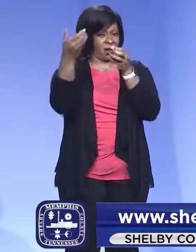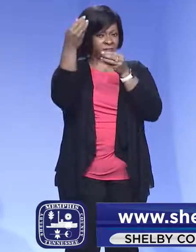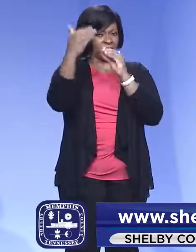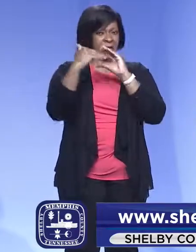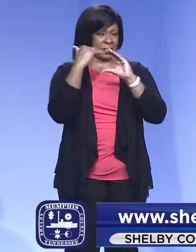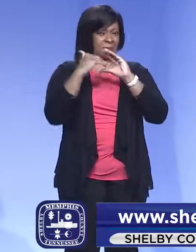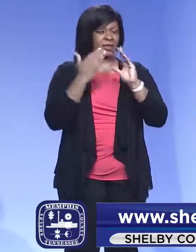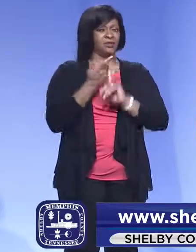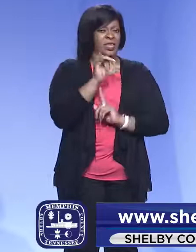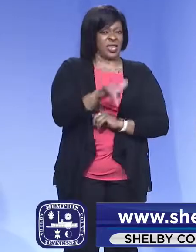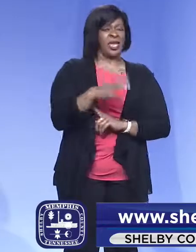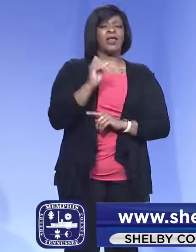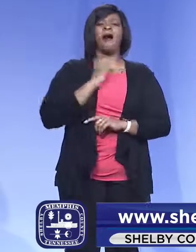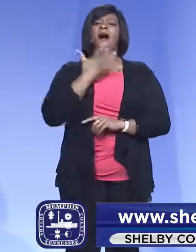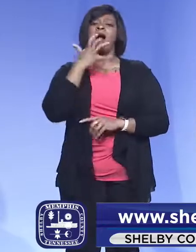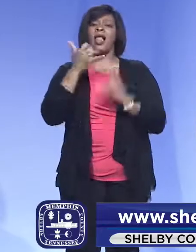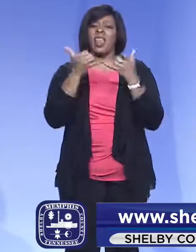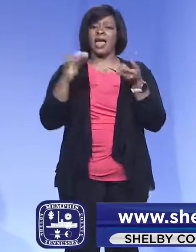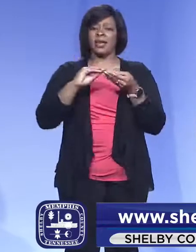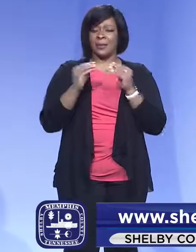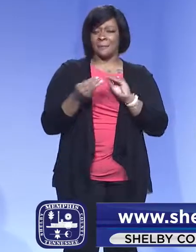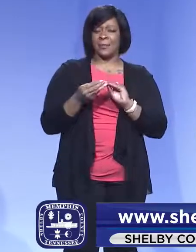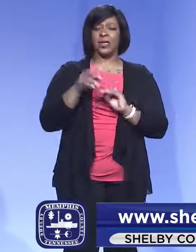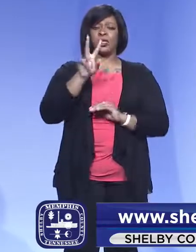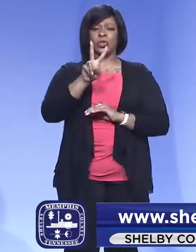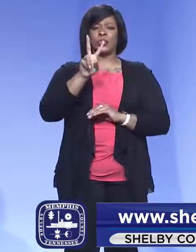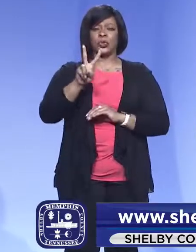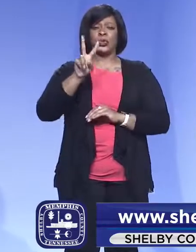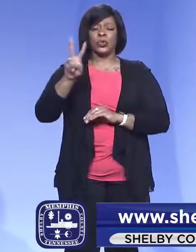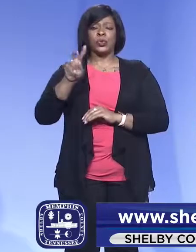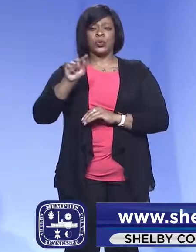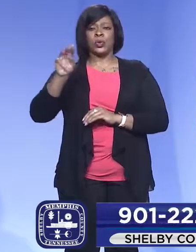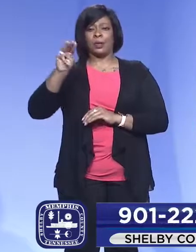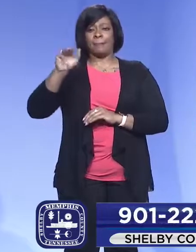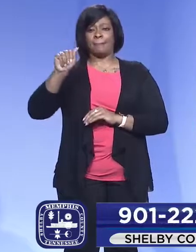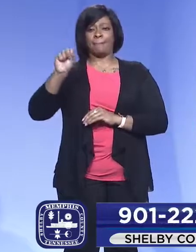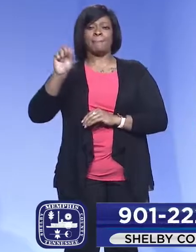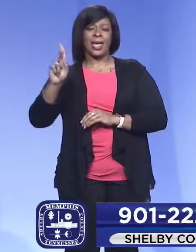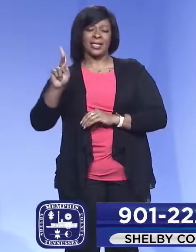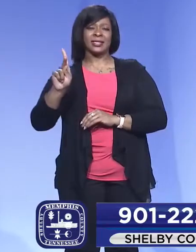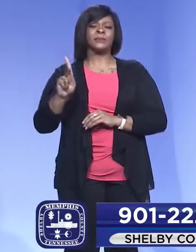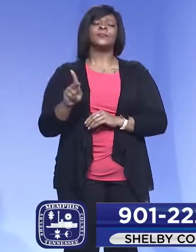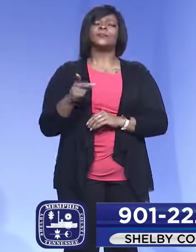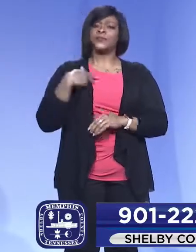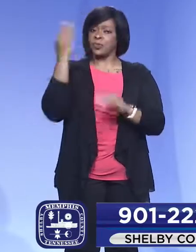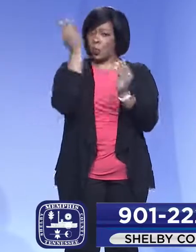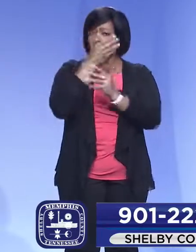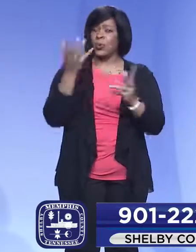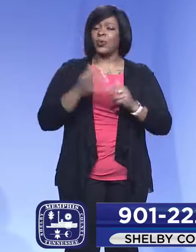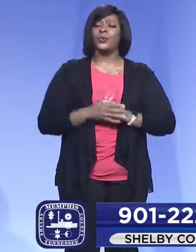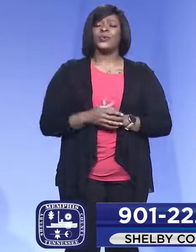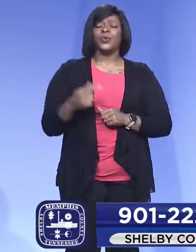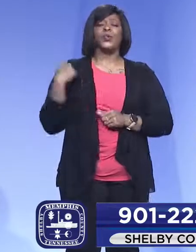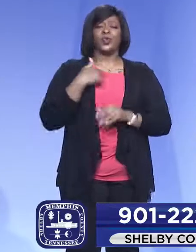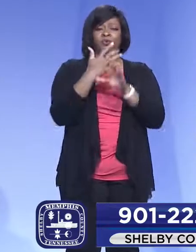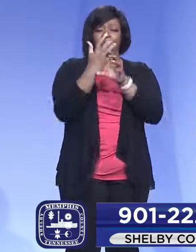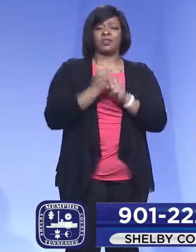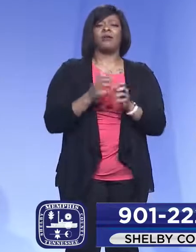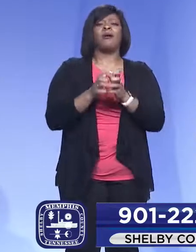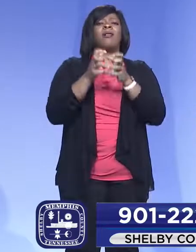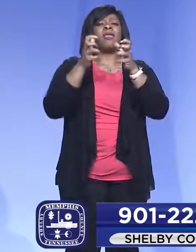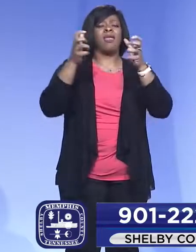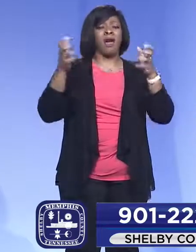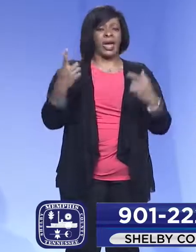and through our hotline at 222-MASK. I will note, though, that we have received a lot